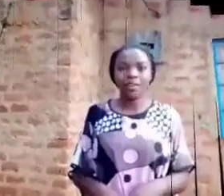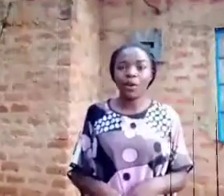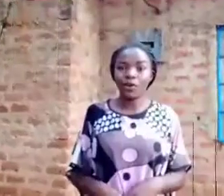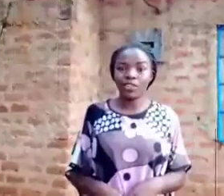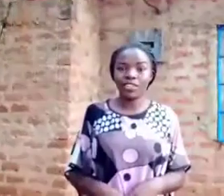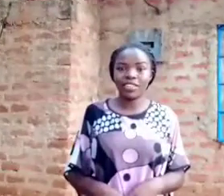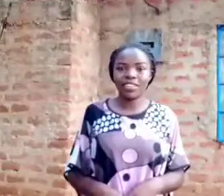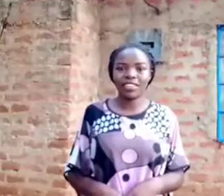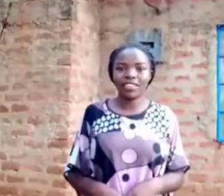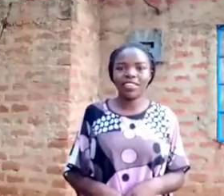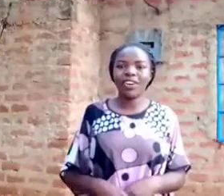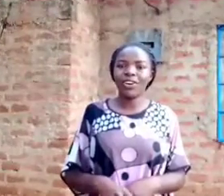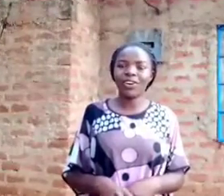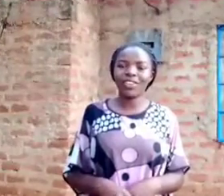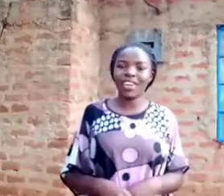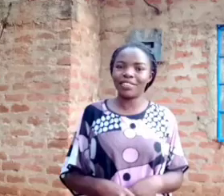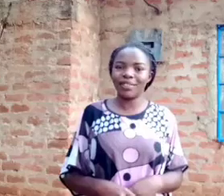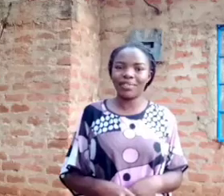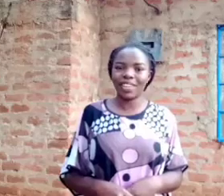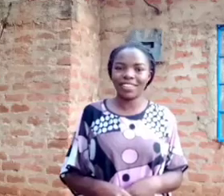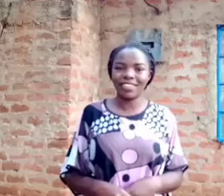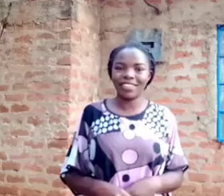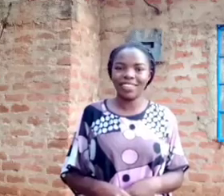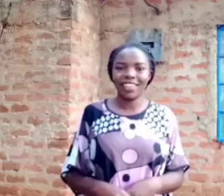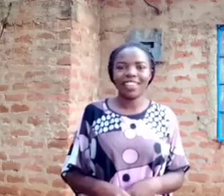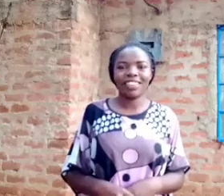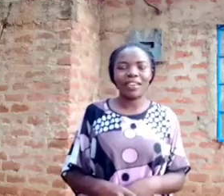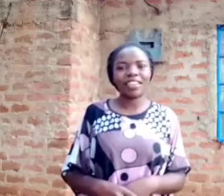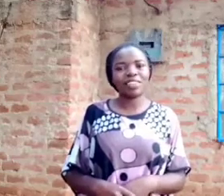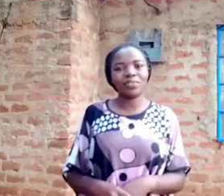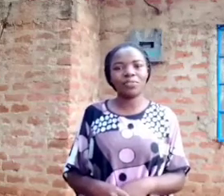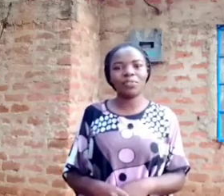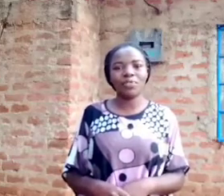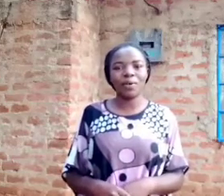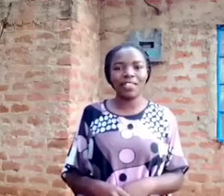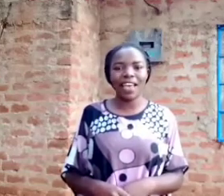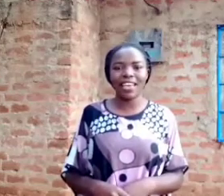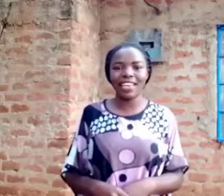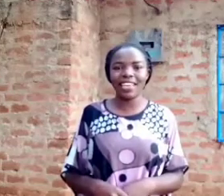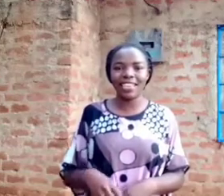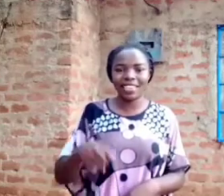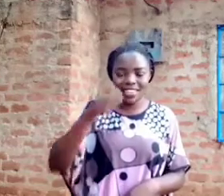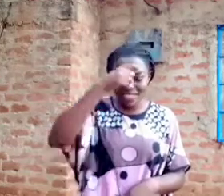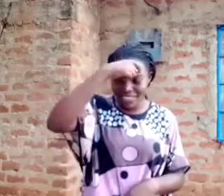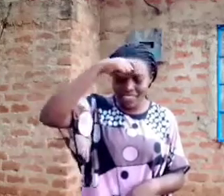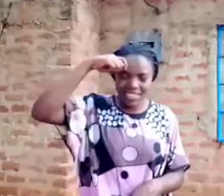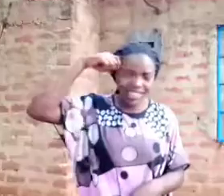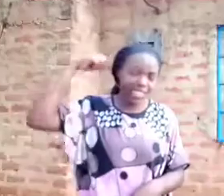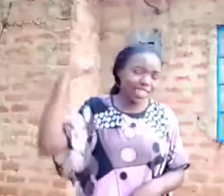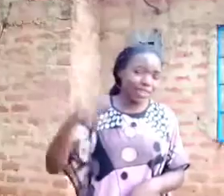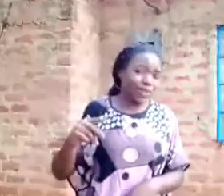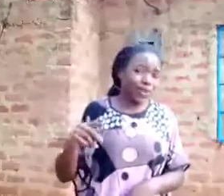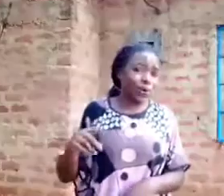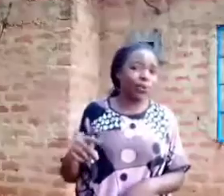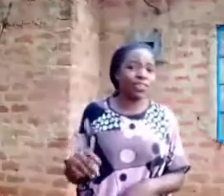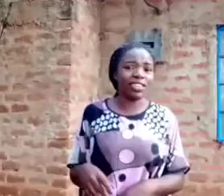Hot. Hot has two signs. The one that is used for weather is hot.